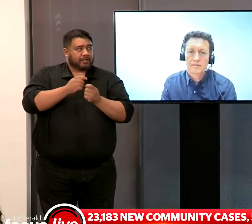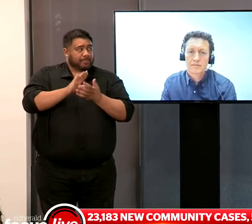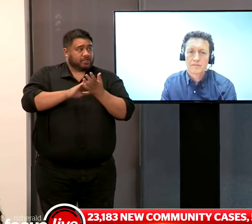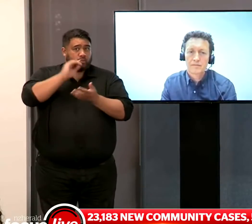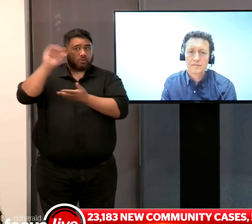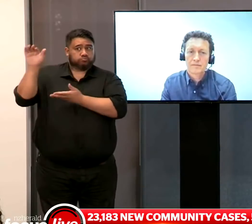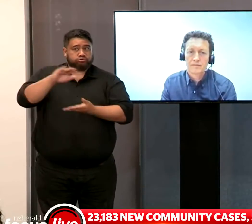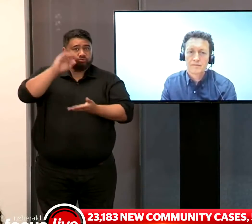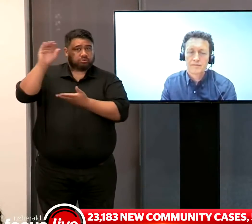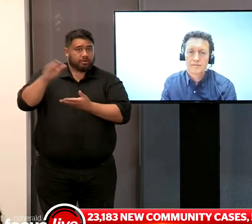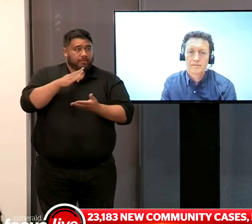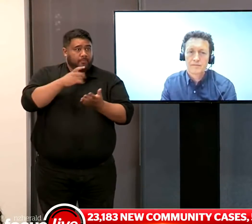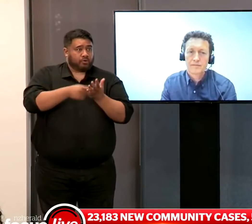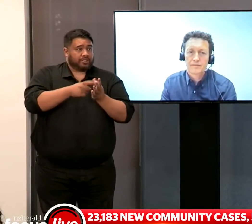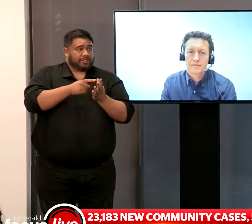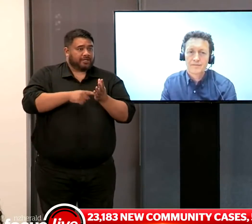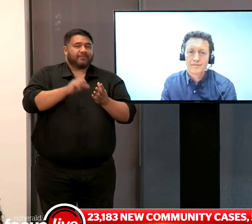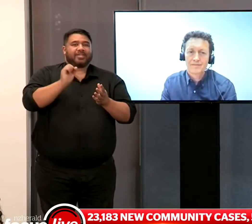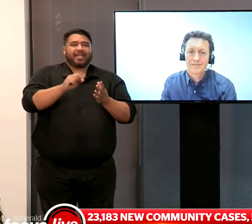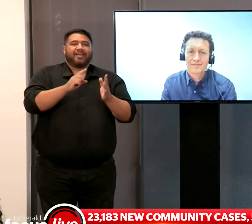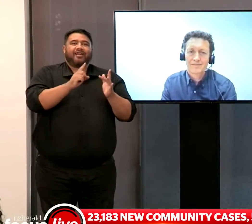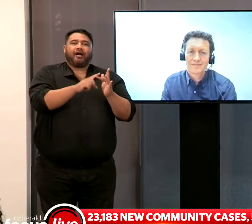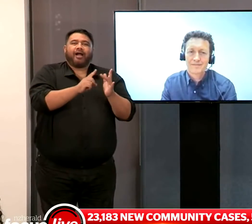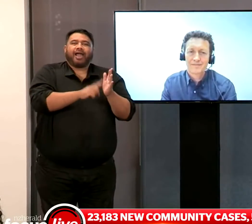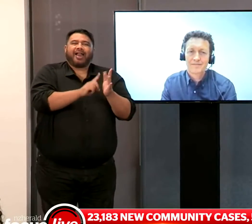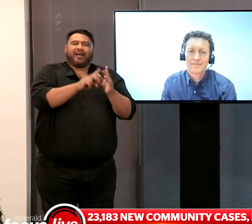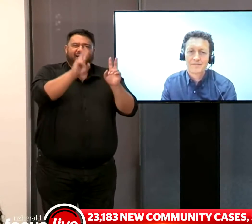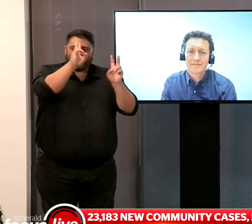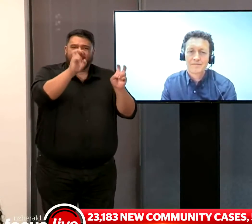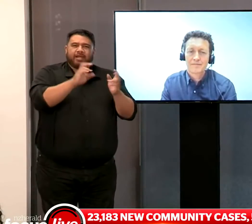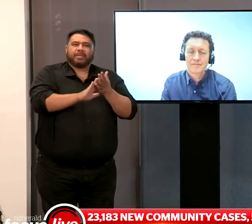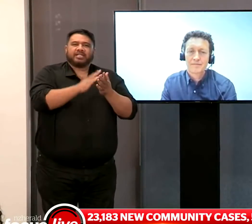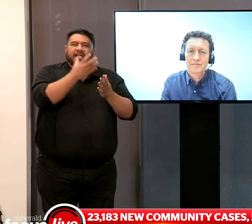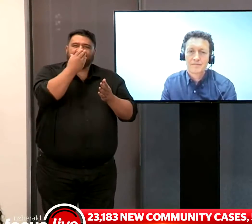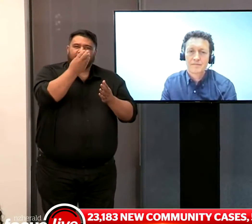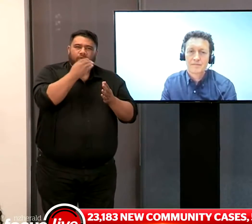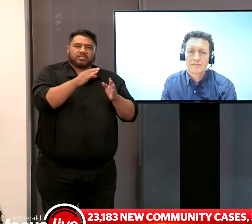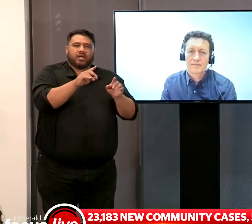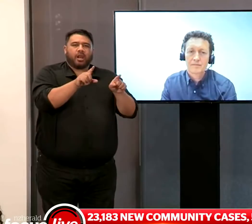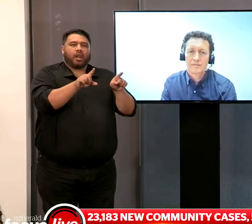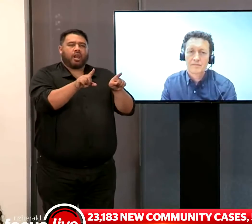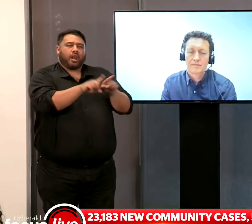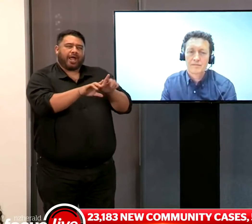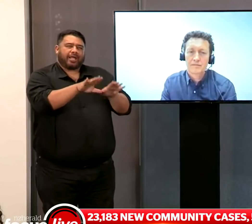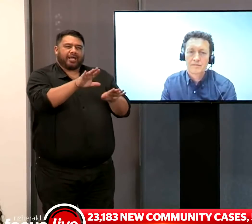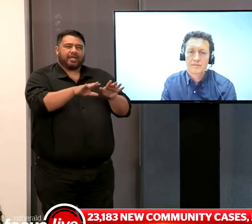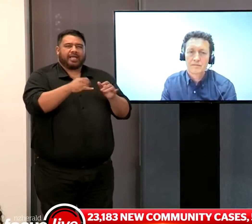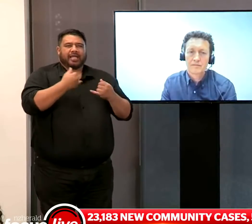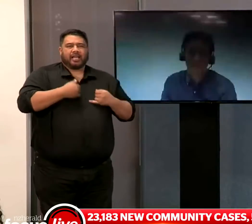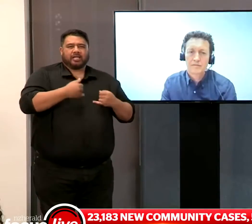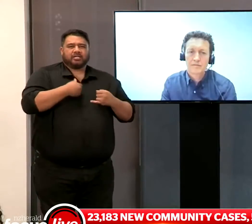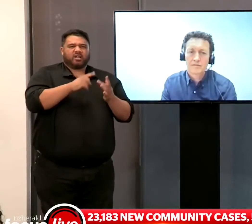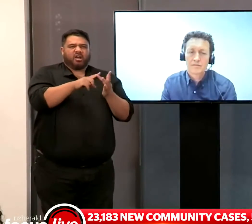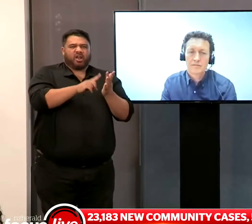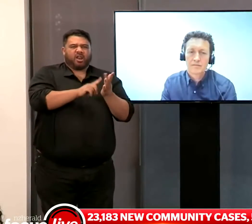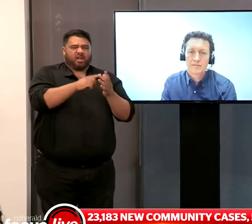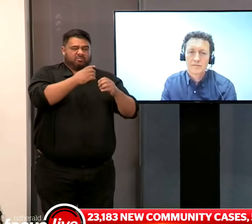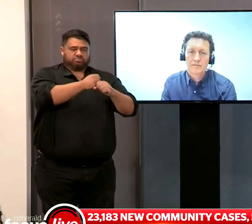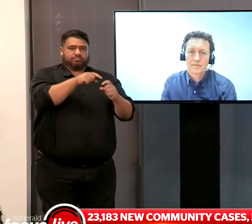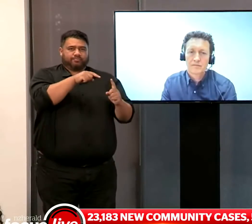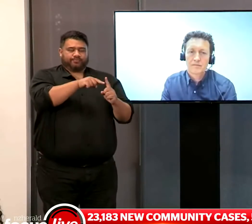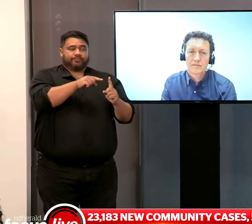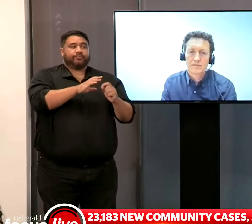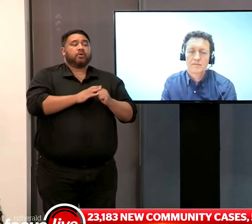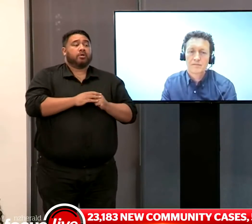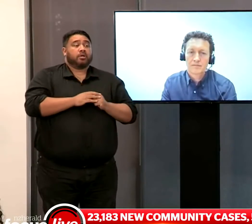so more, as we call ILI, influenza-like illnesses. Possibly. What I would say is, of course, we don't usually test people